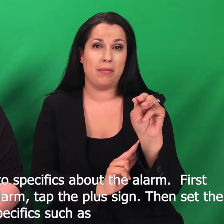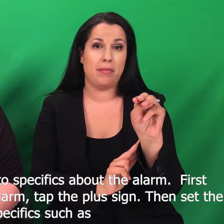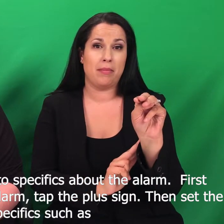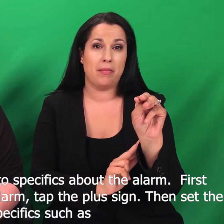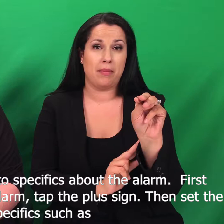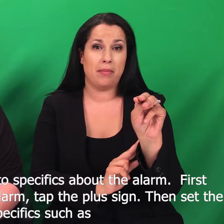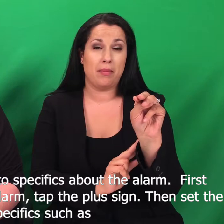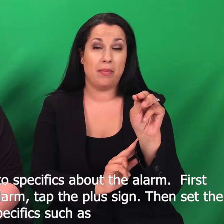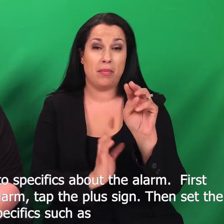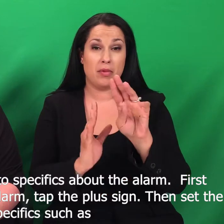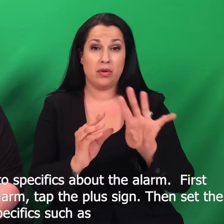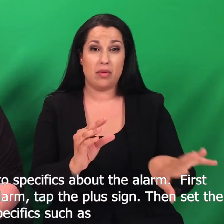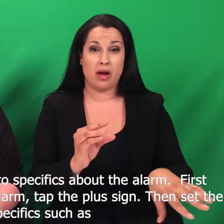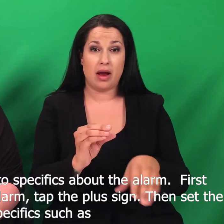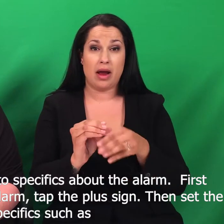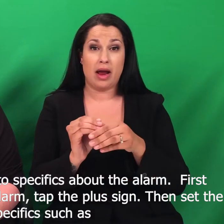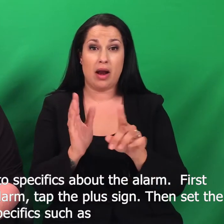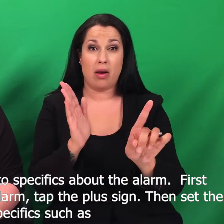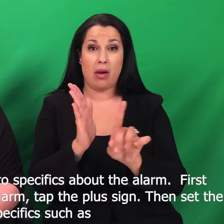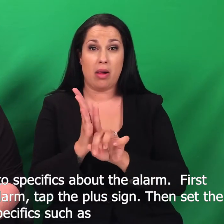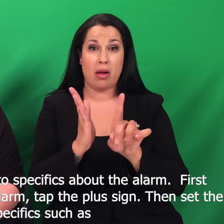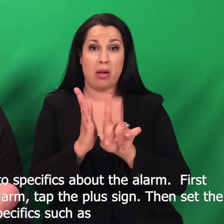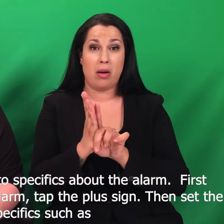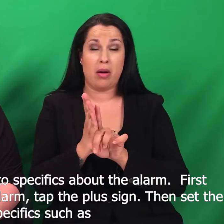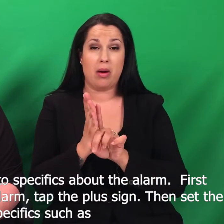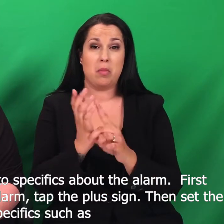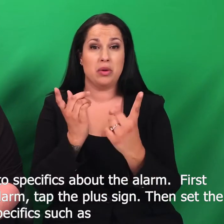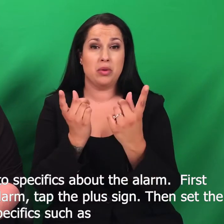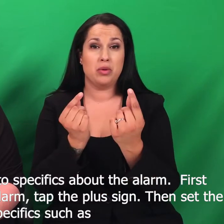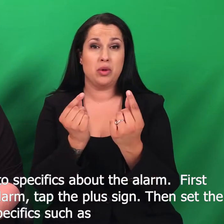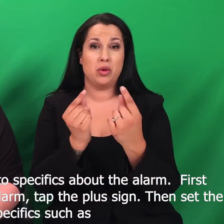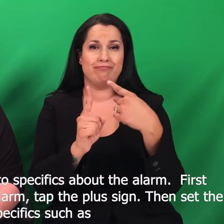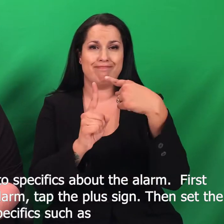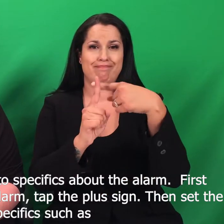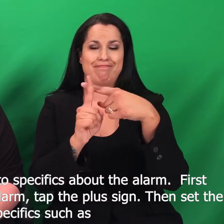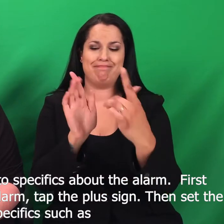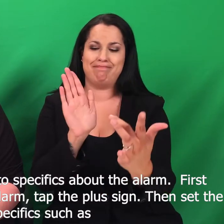To add an alarm, tap the plus sign.